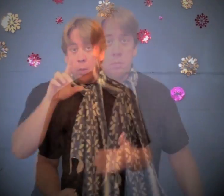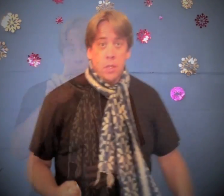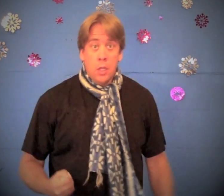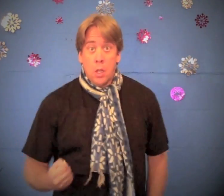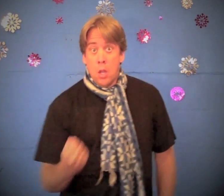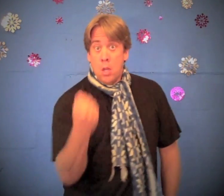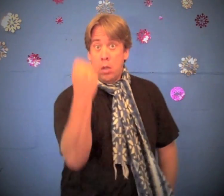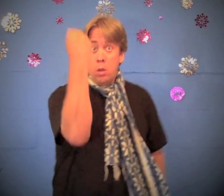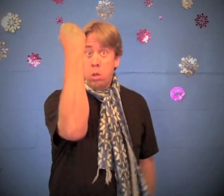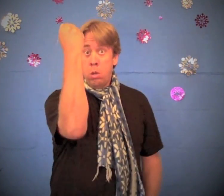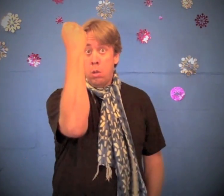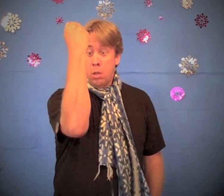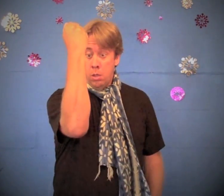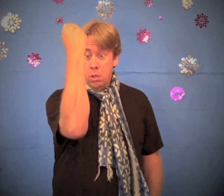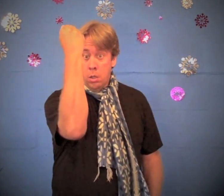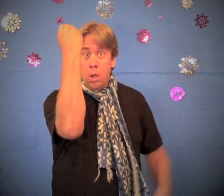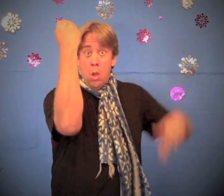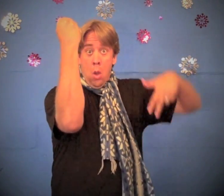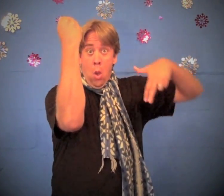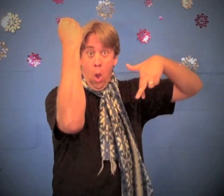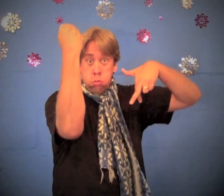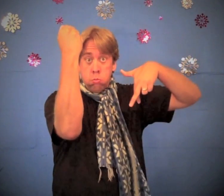Down fell the snow.